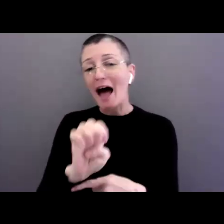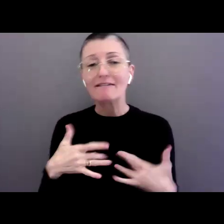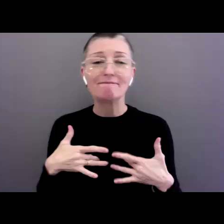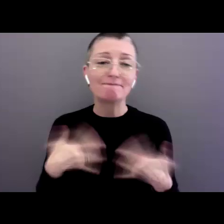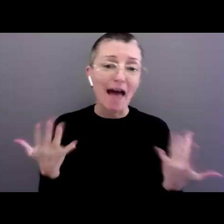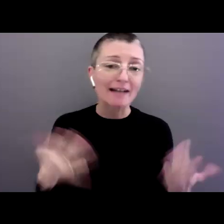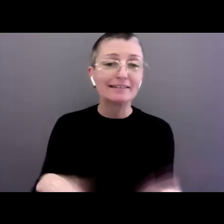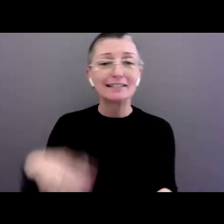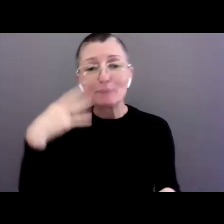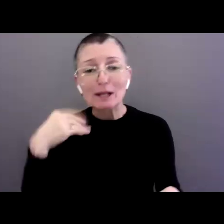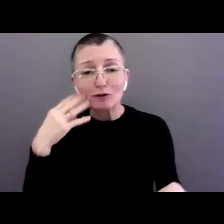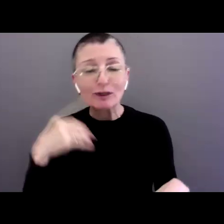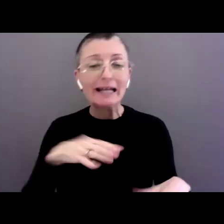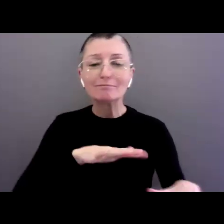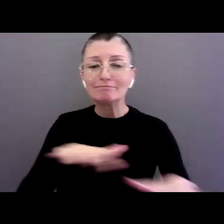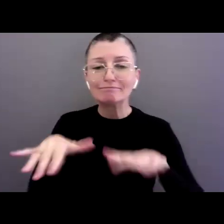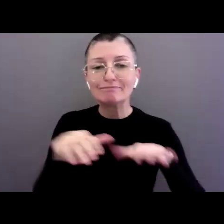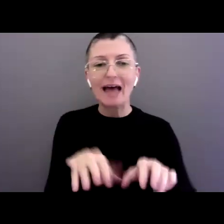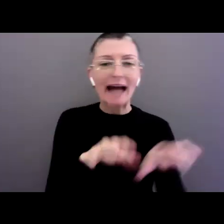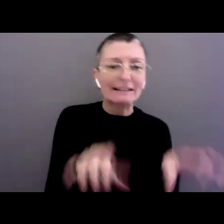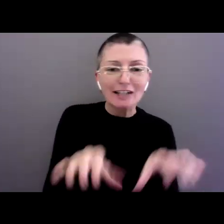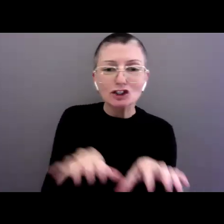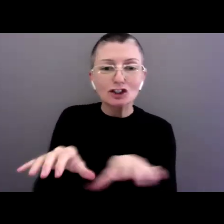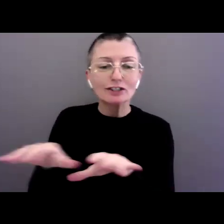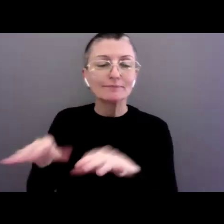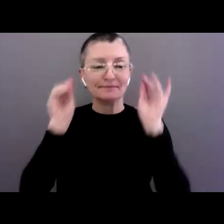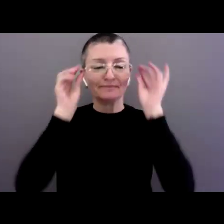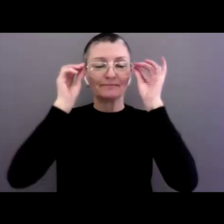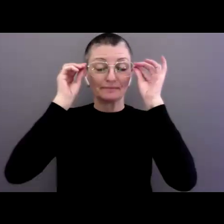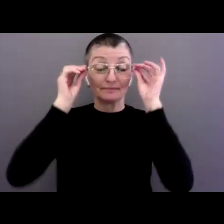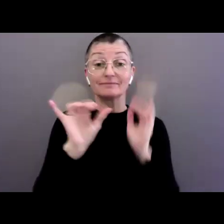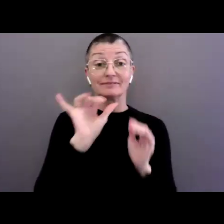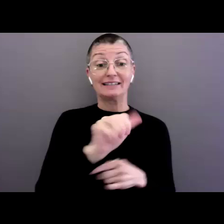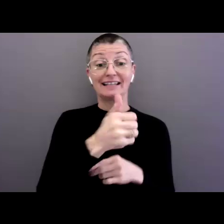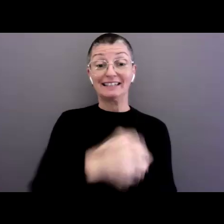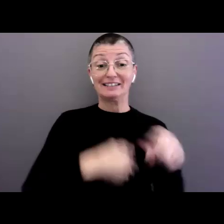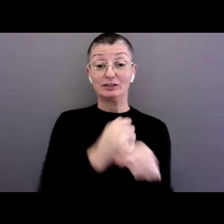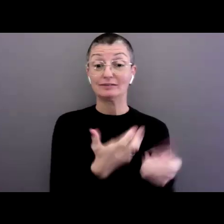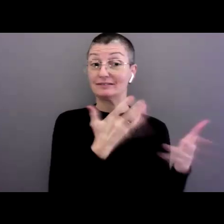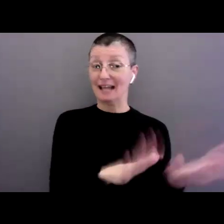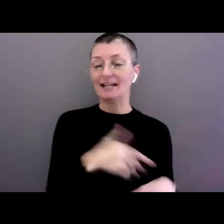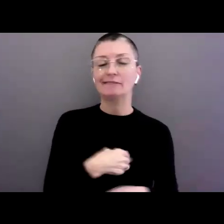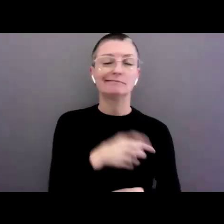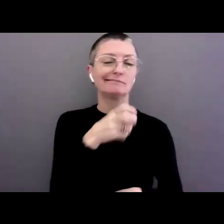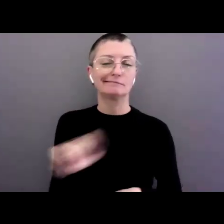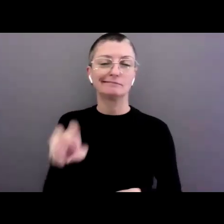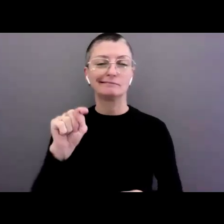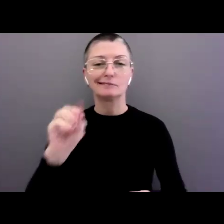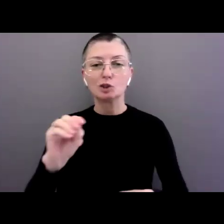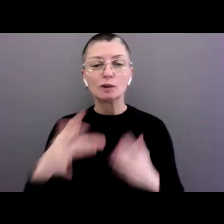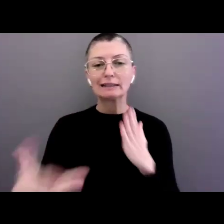experiences, activations, things of that nature. And then after that 10-year mark, I transitioned into the